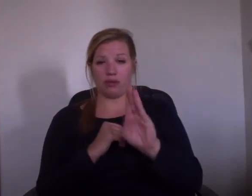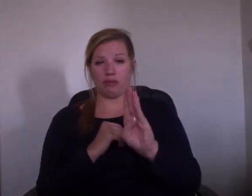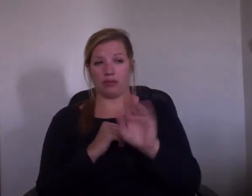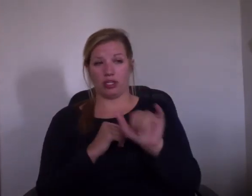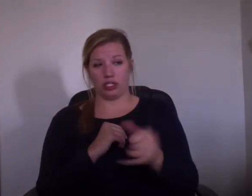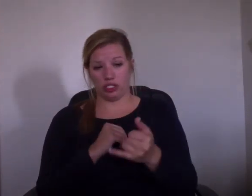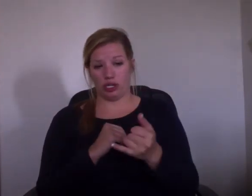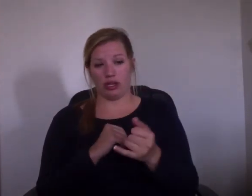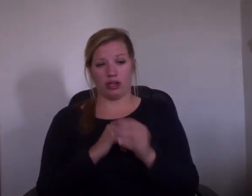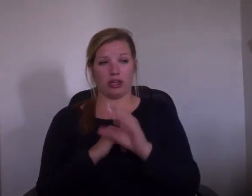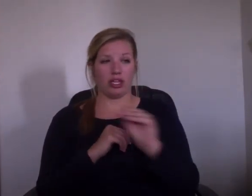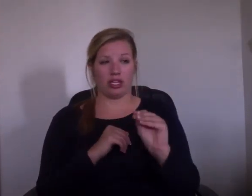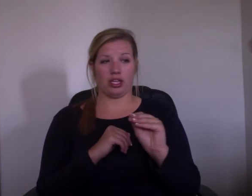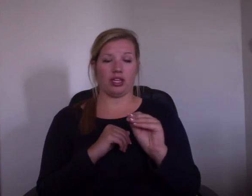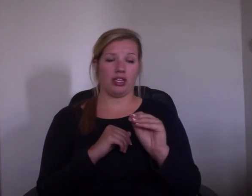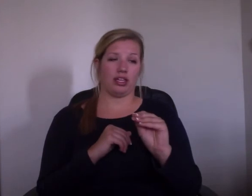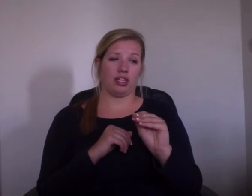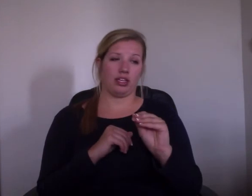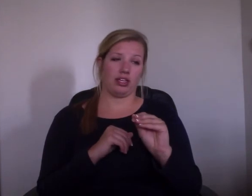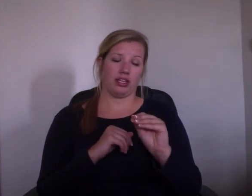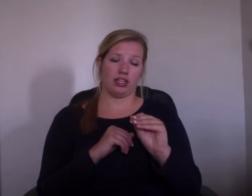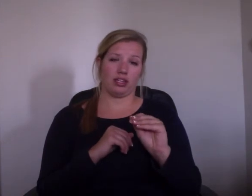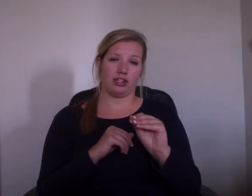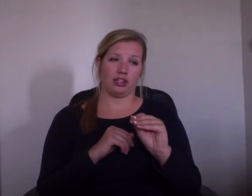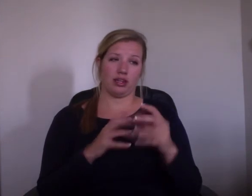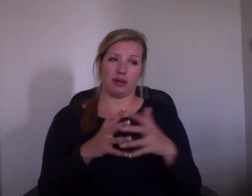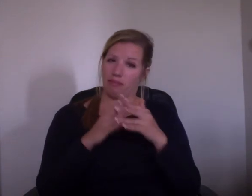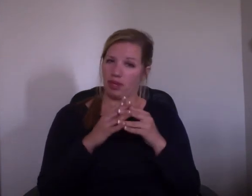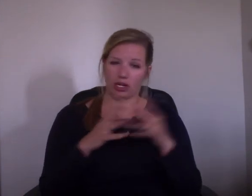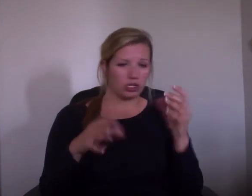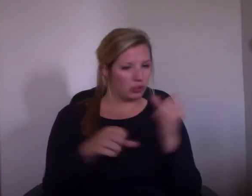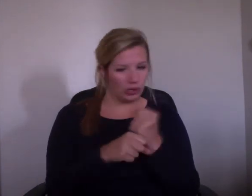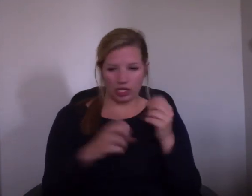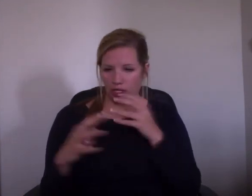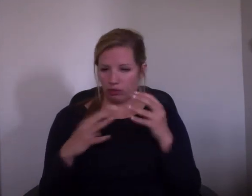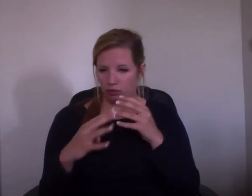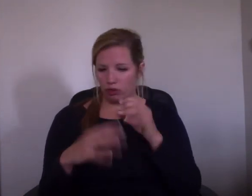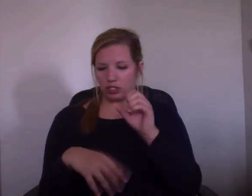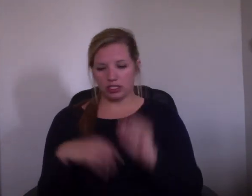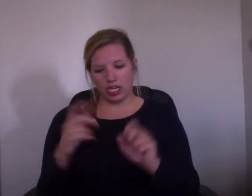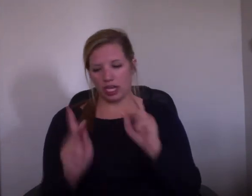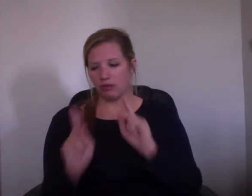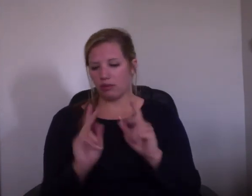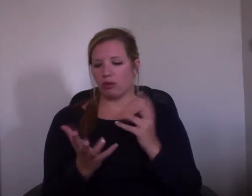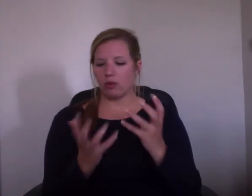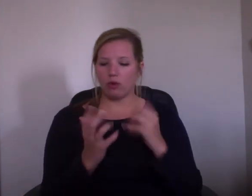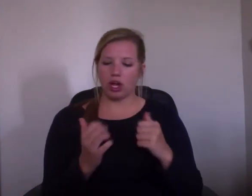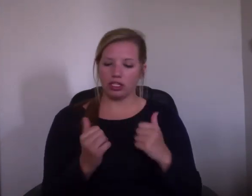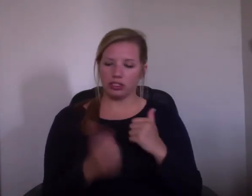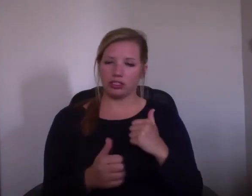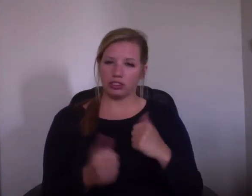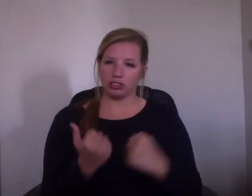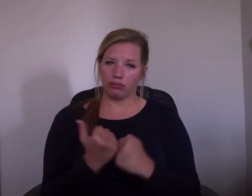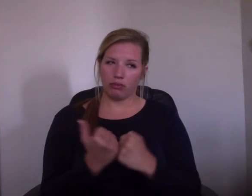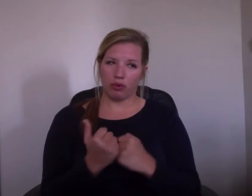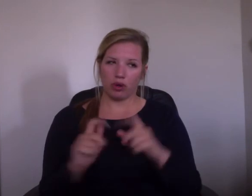and statements saying that America was winning the war, that the South wanted us there, that they supported us over the North